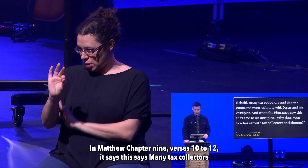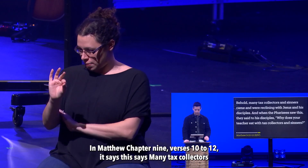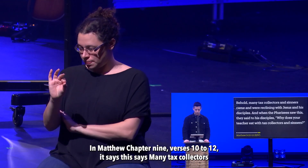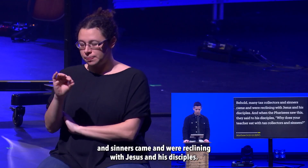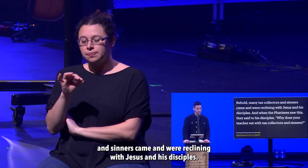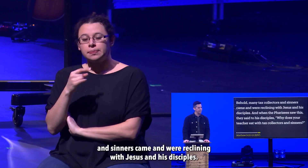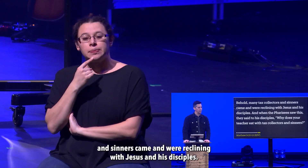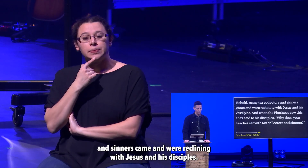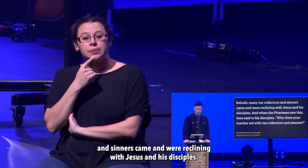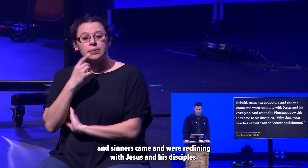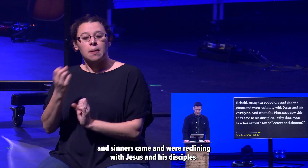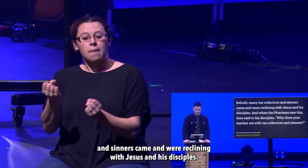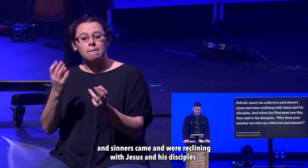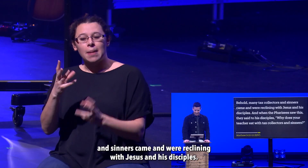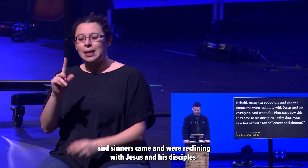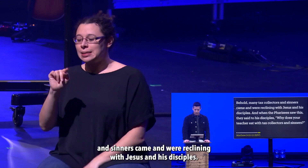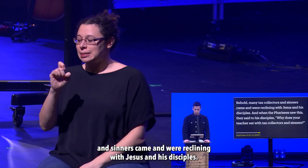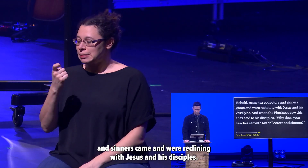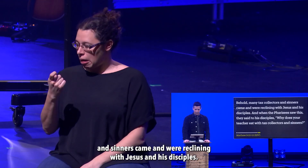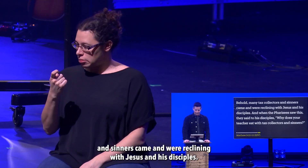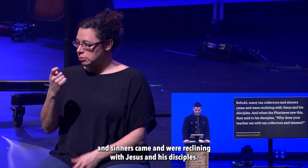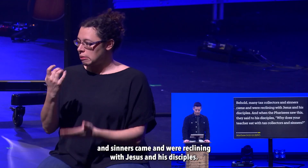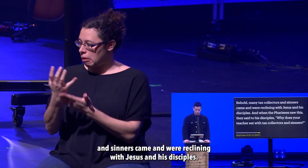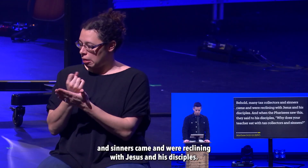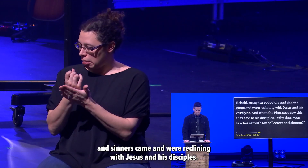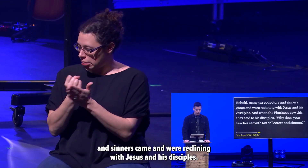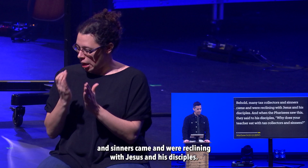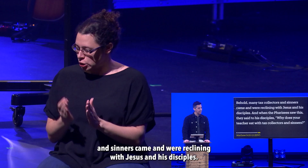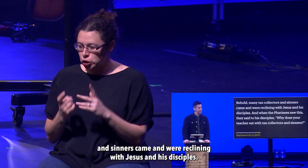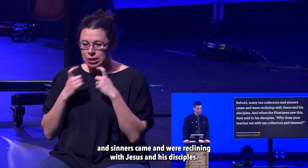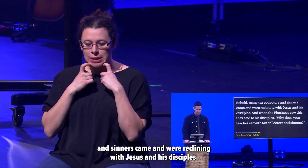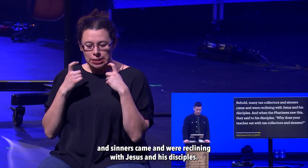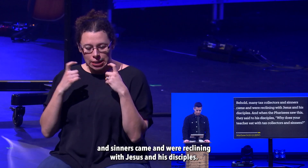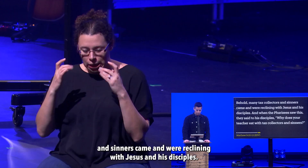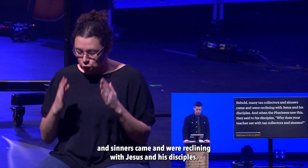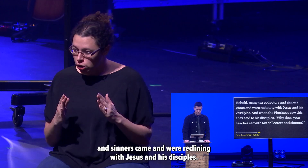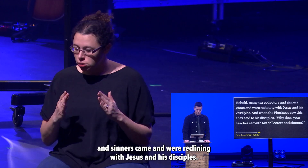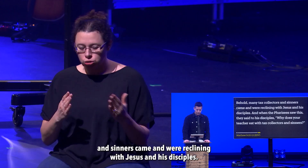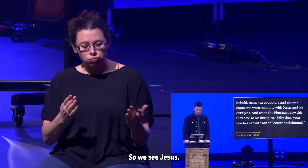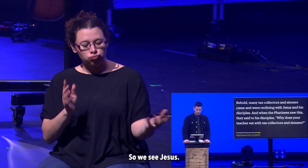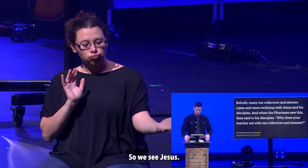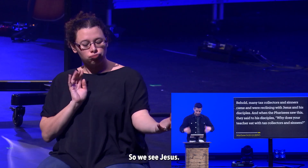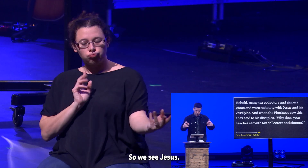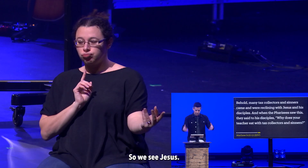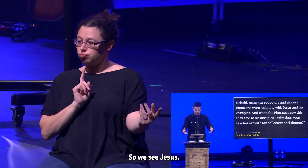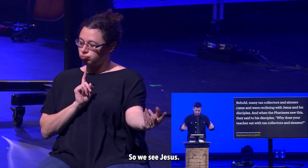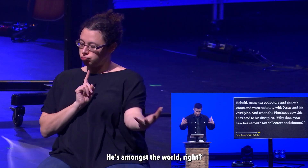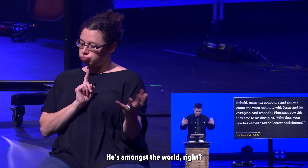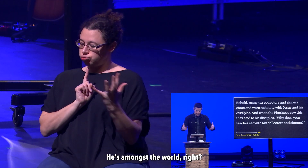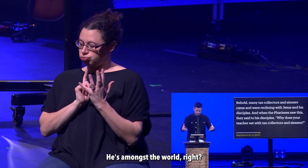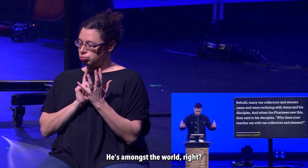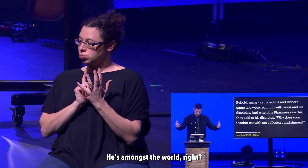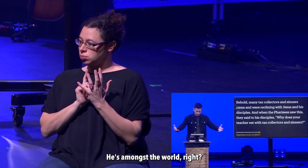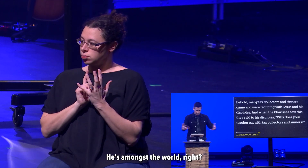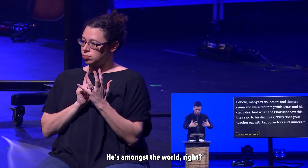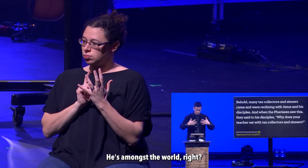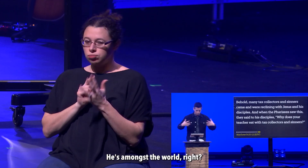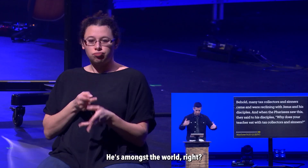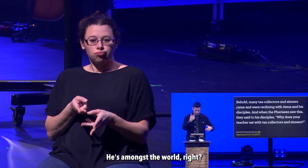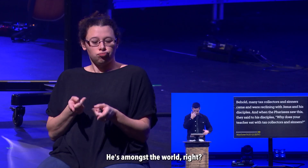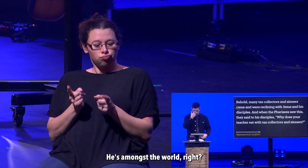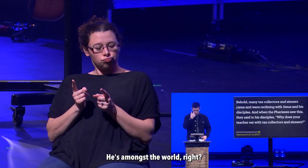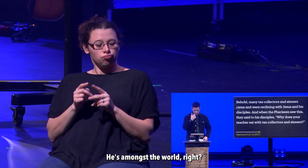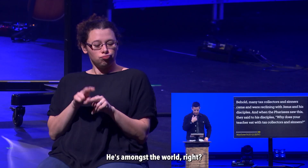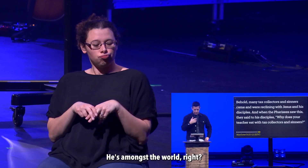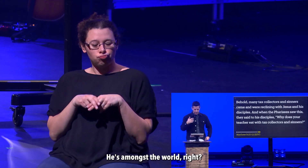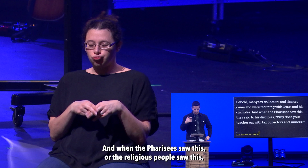tax collectors and sinners came and were reclining with Jesus and his disciples. So we see Jesus, he's amongst the world,